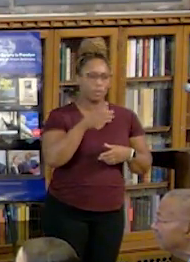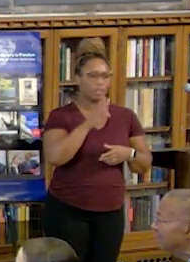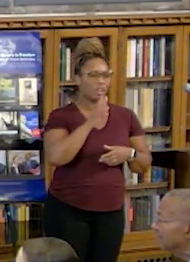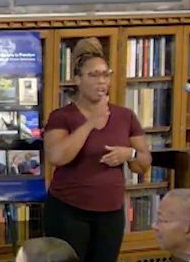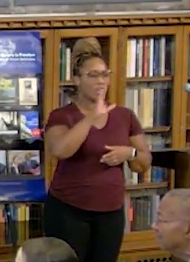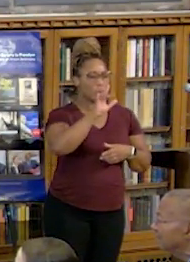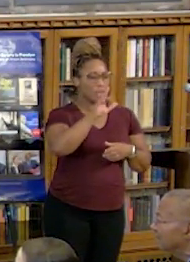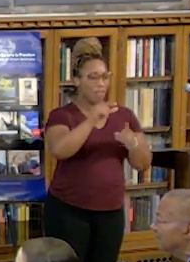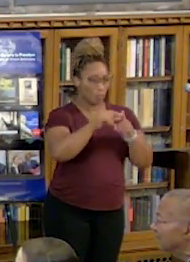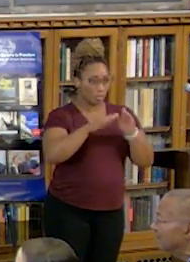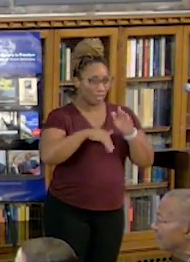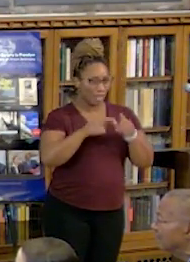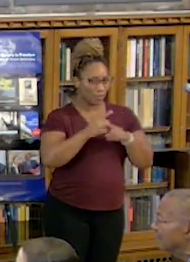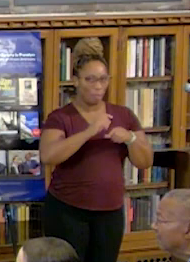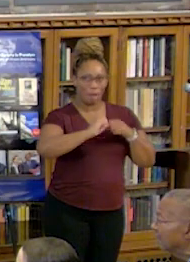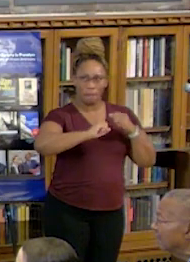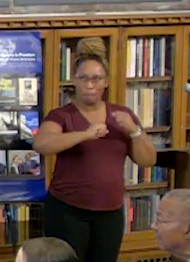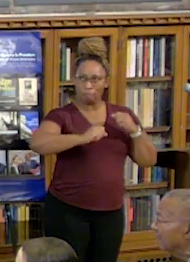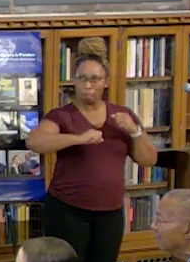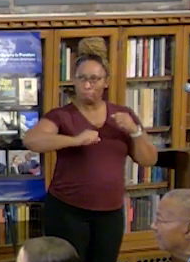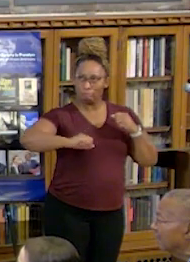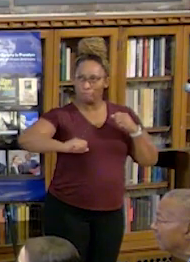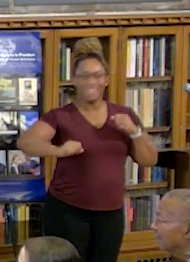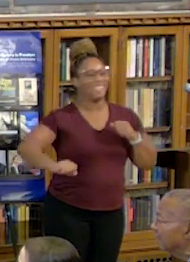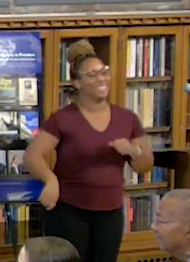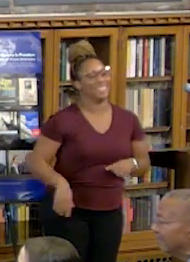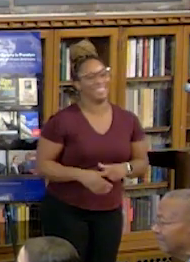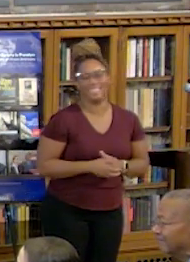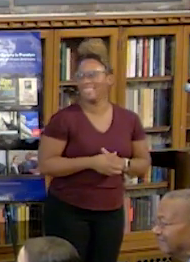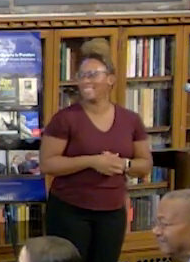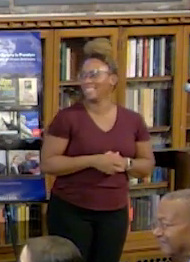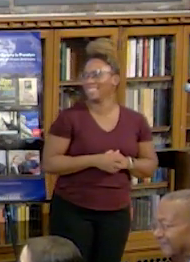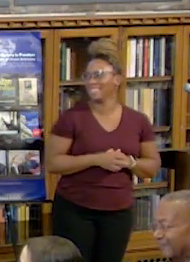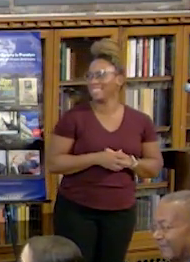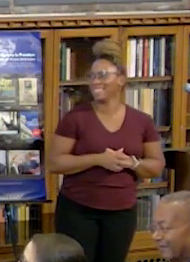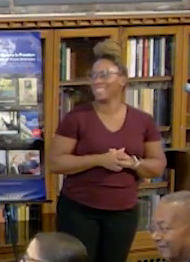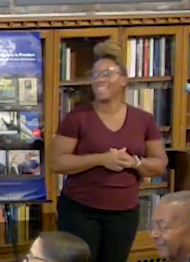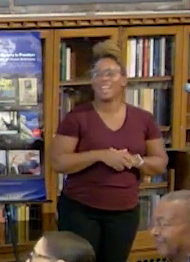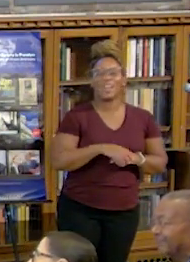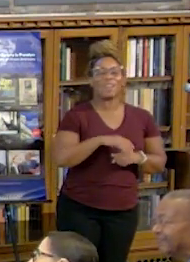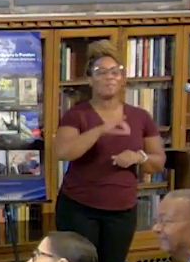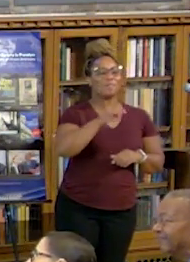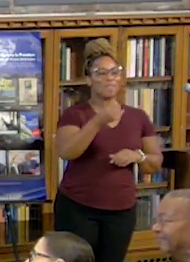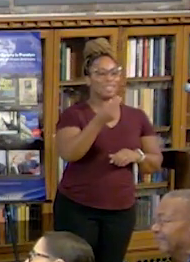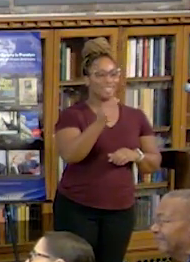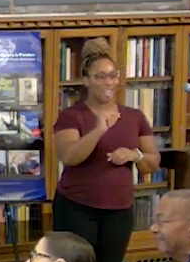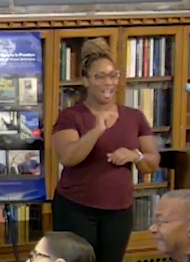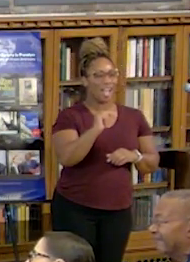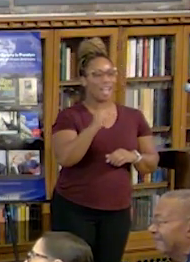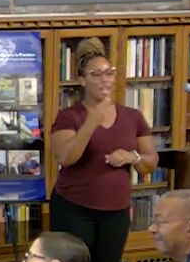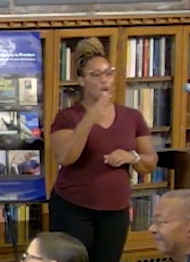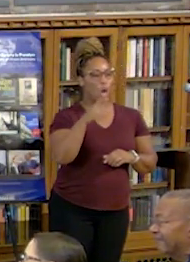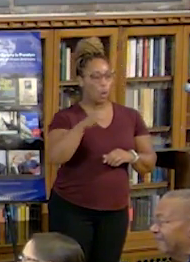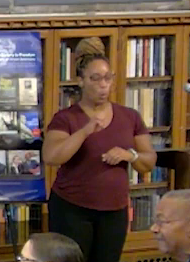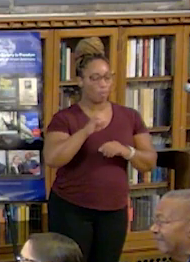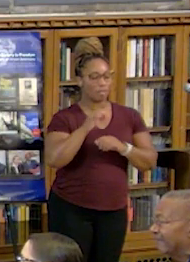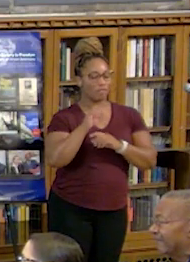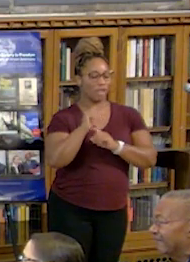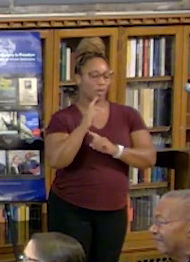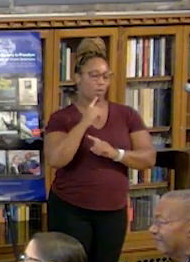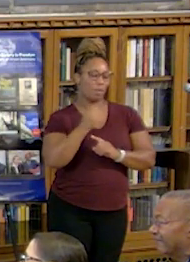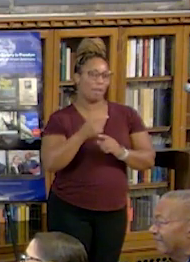25 words but here I'm just Ning on John hope Franklin was one of my greatest